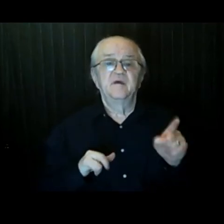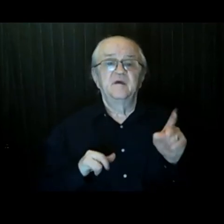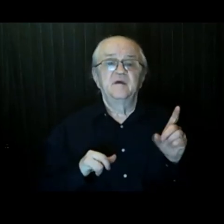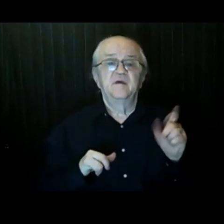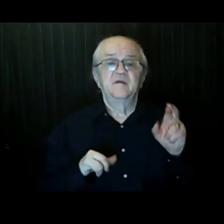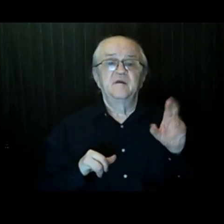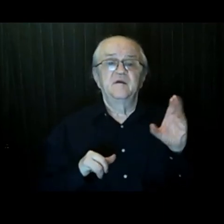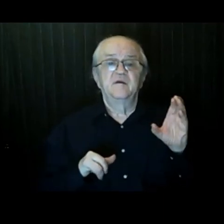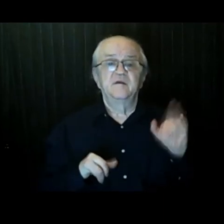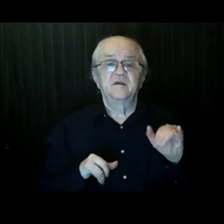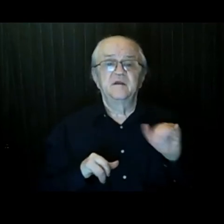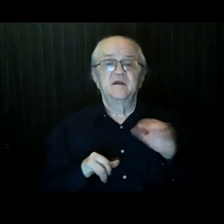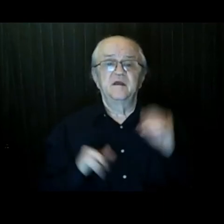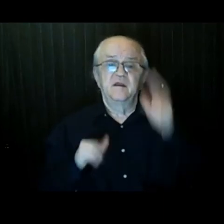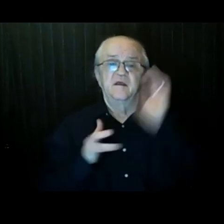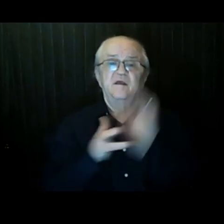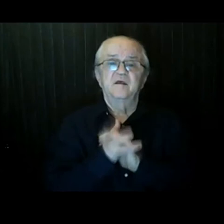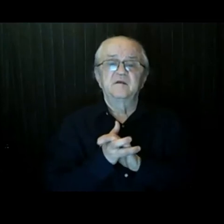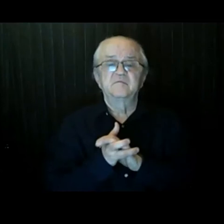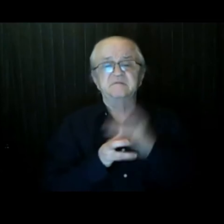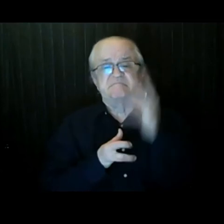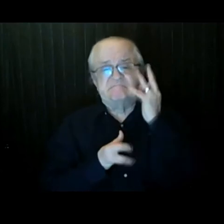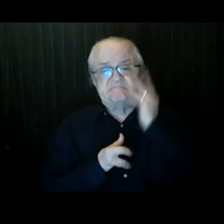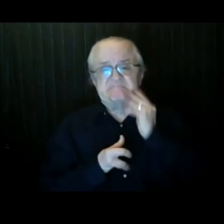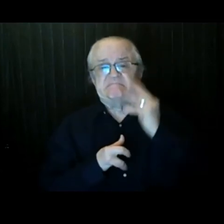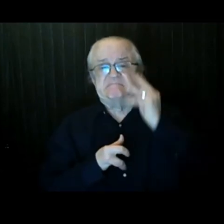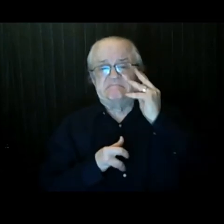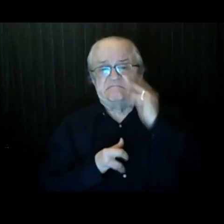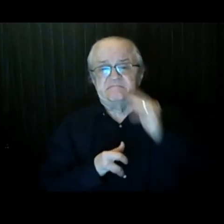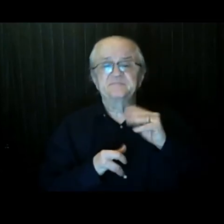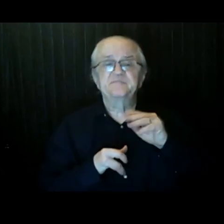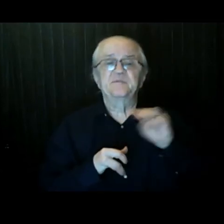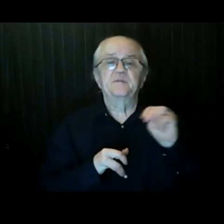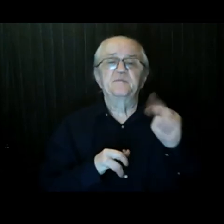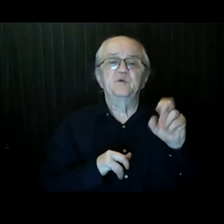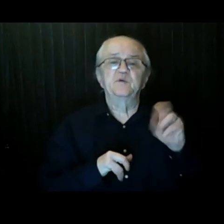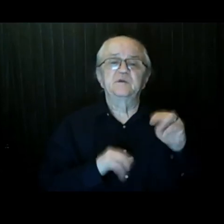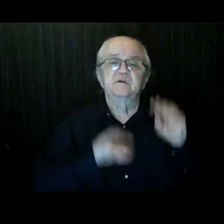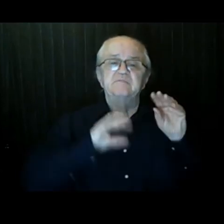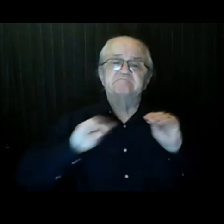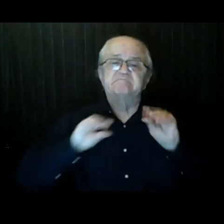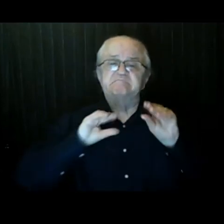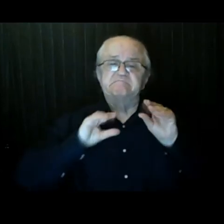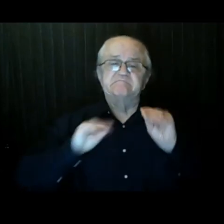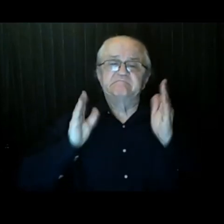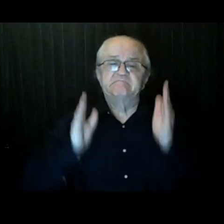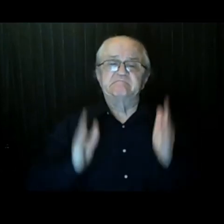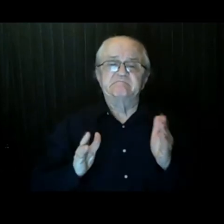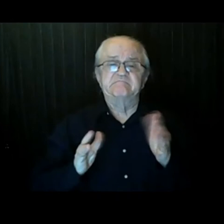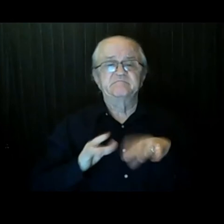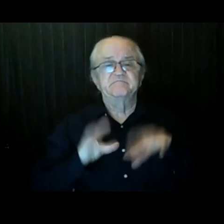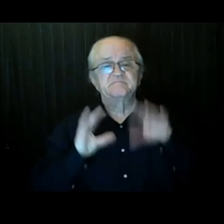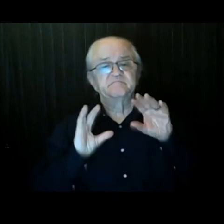veteran museum educators with more than 50 years of combined experience teaching history